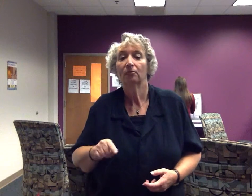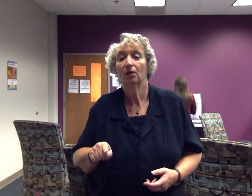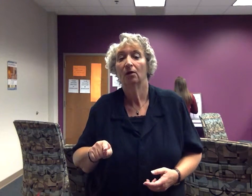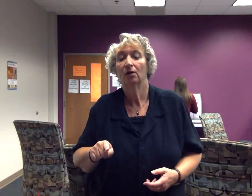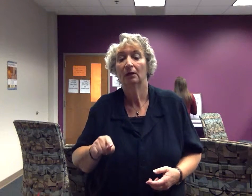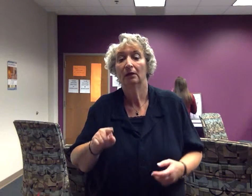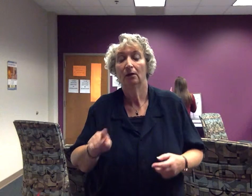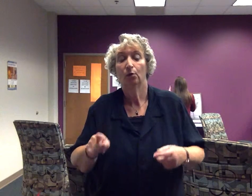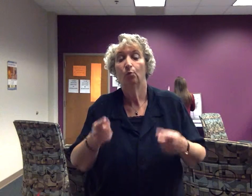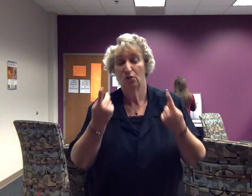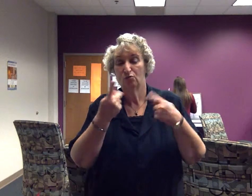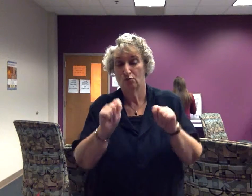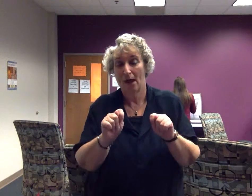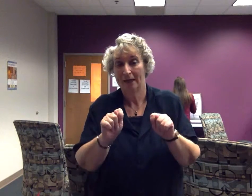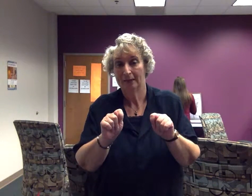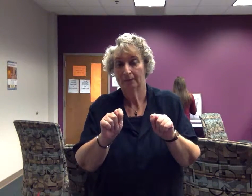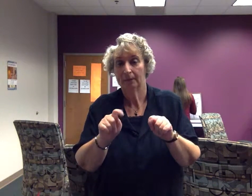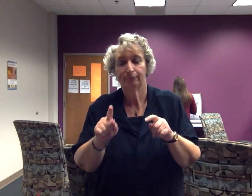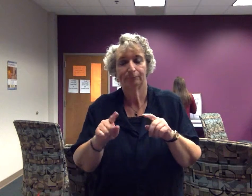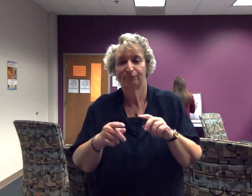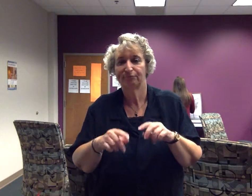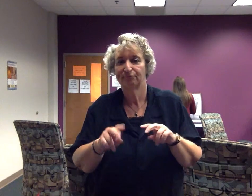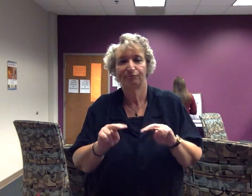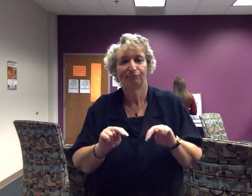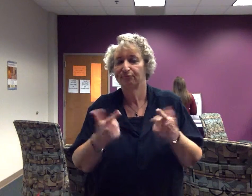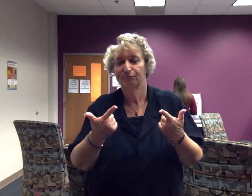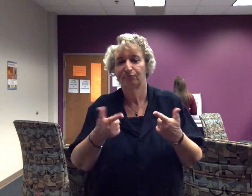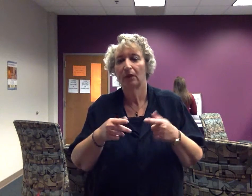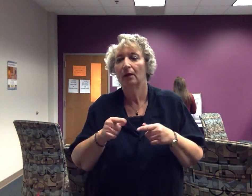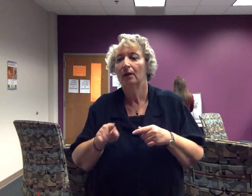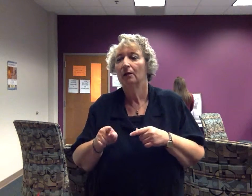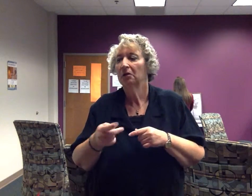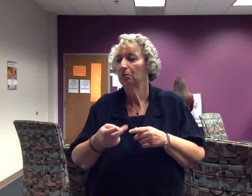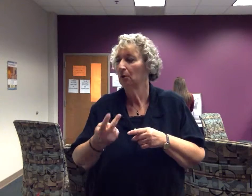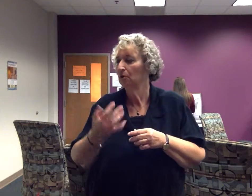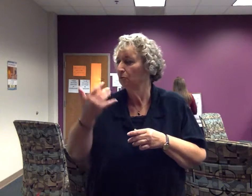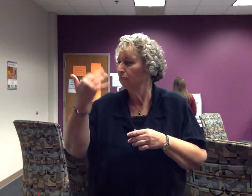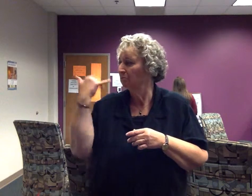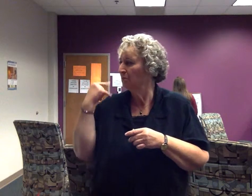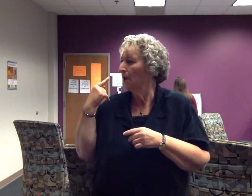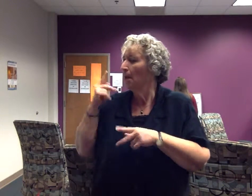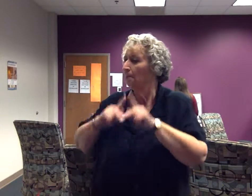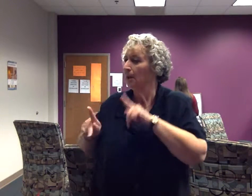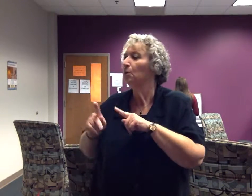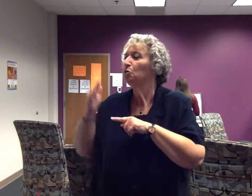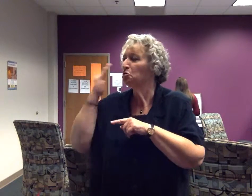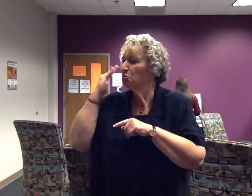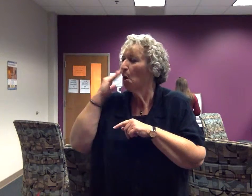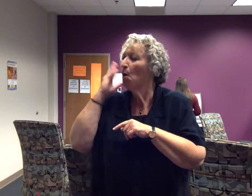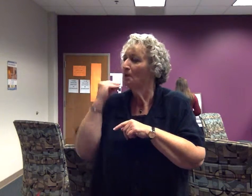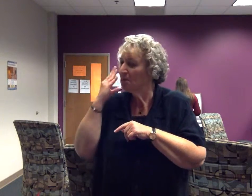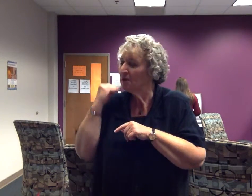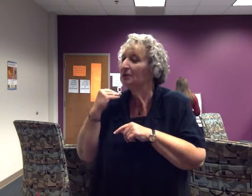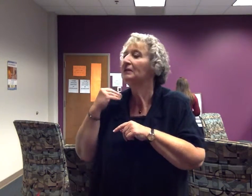had. Has anybody ever tried to change something at school, like a pep rally or the location, the price of prom tickets? Stephen?